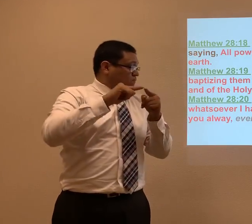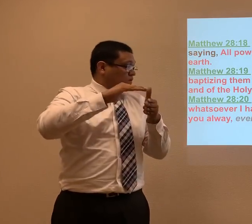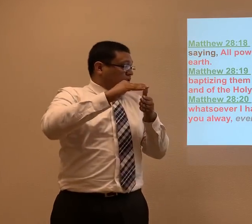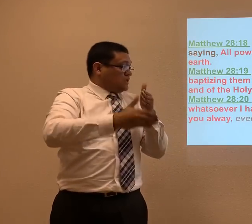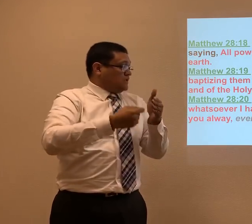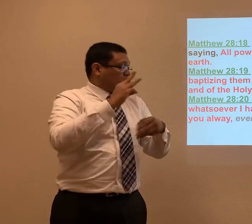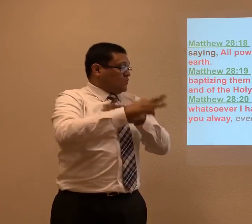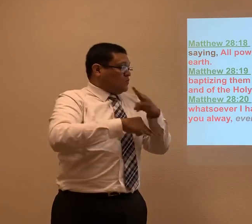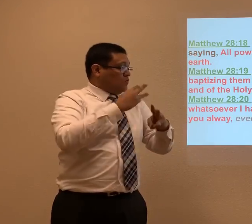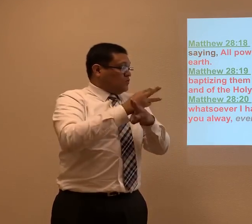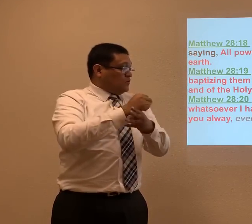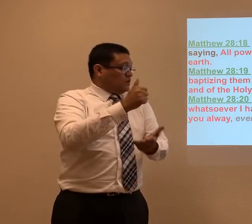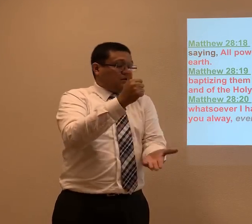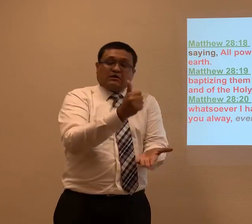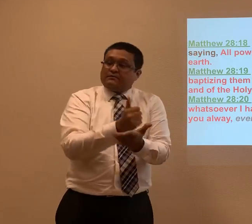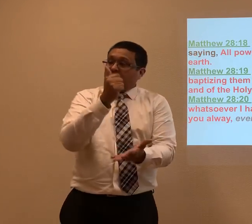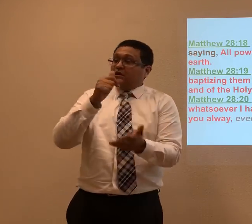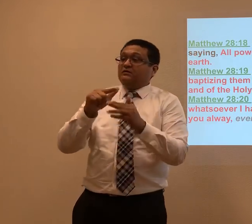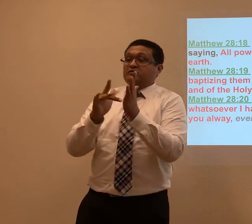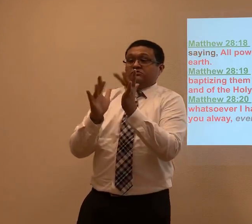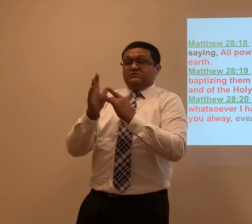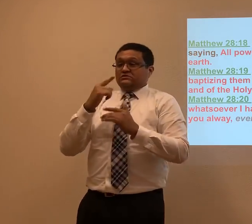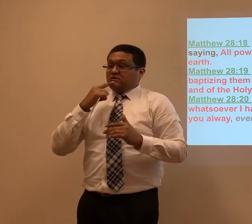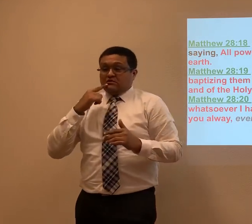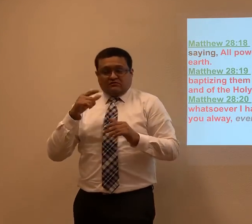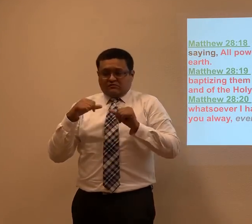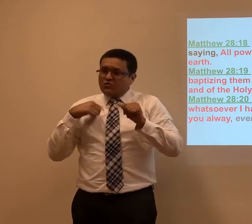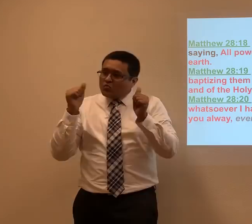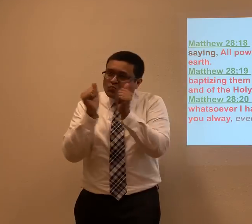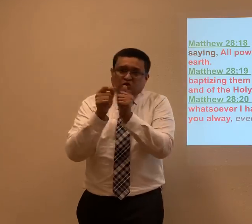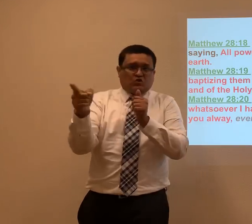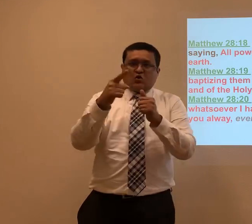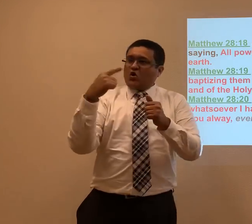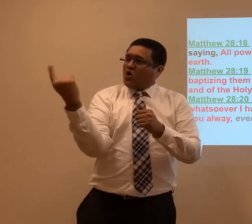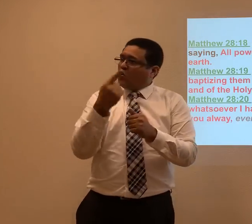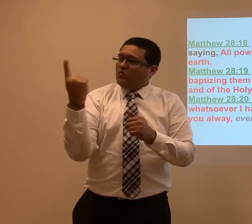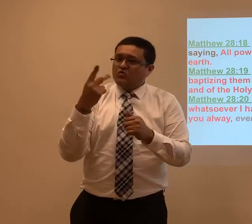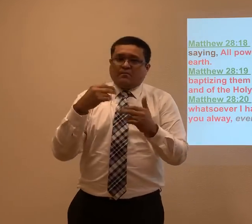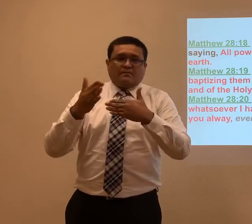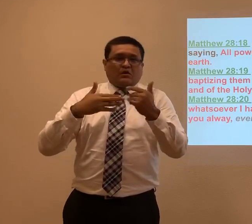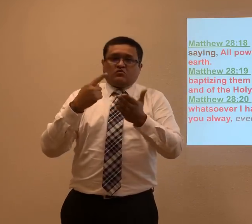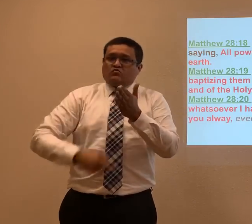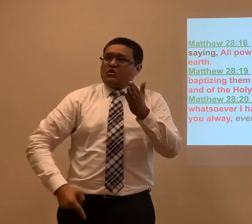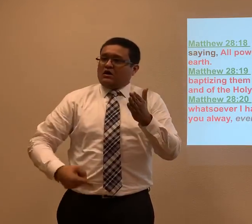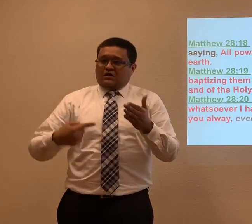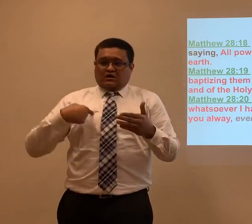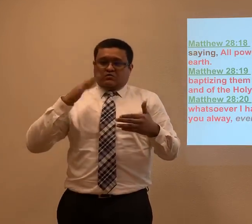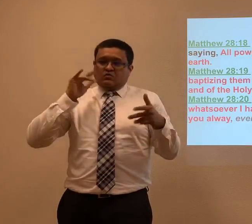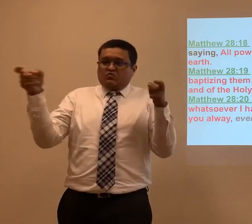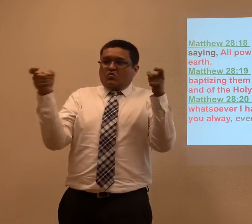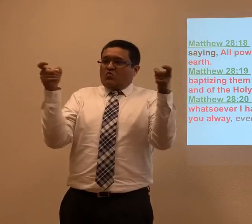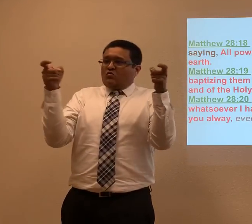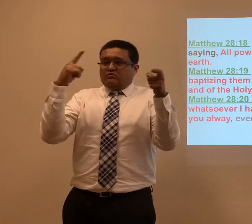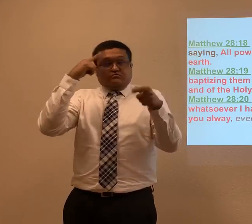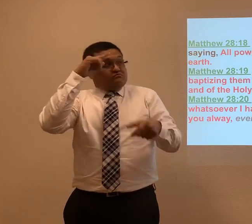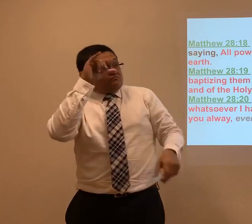always, even unto the end of the world. And Jesus said, I will not be with you always.